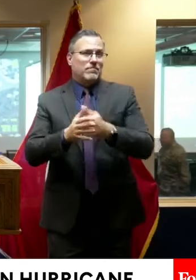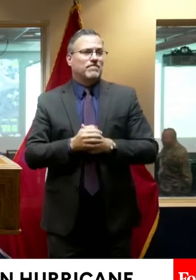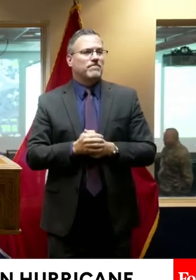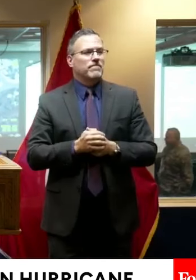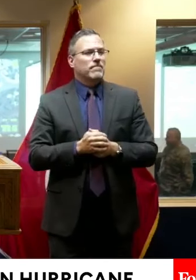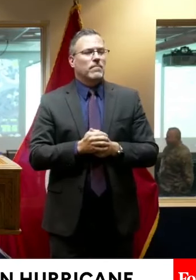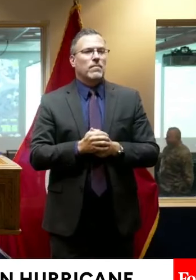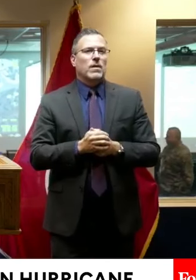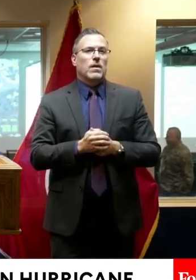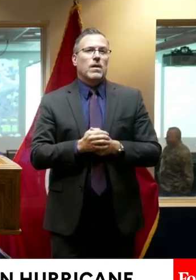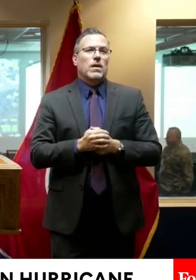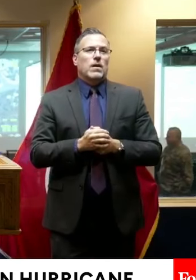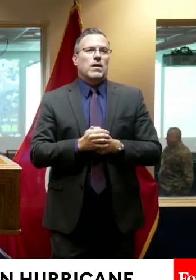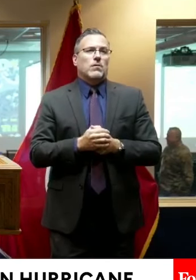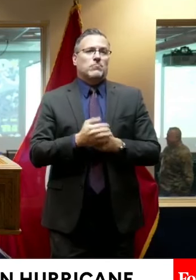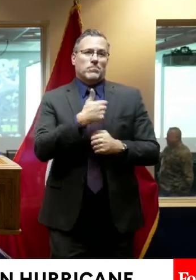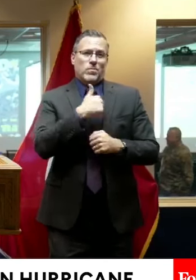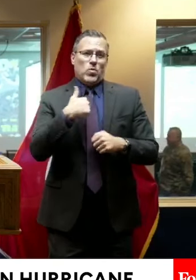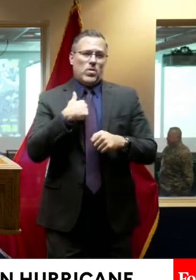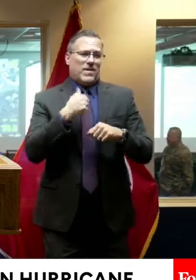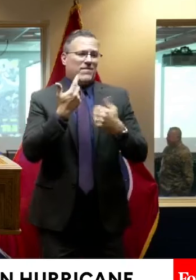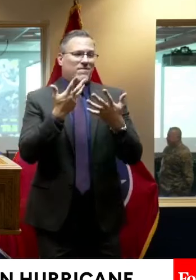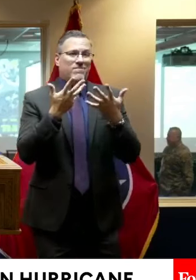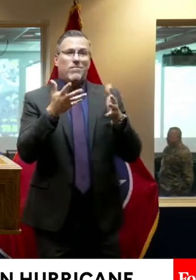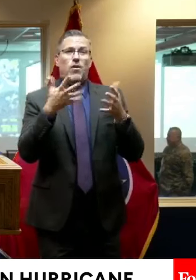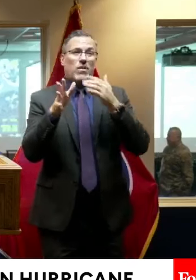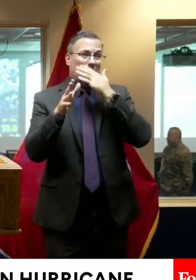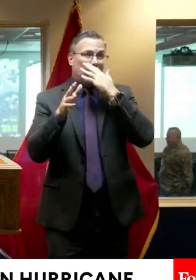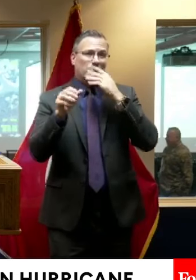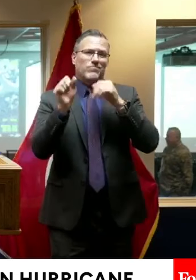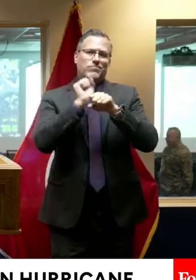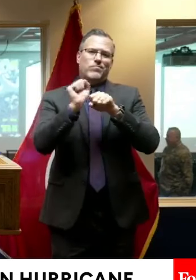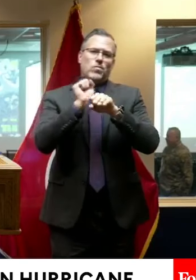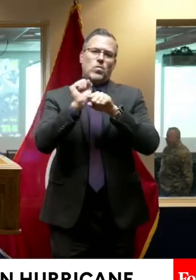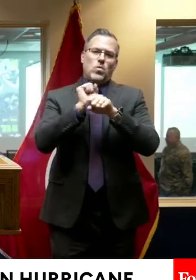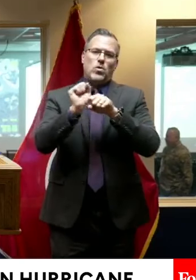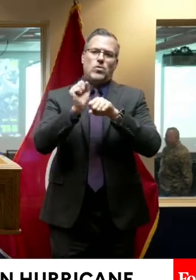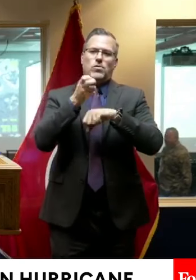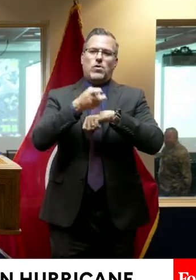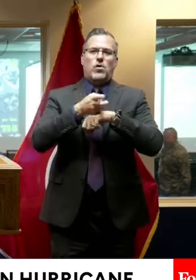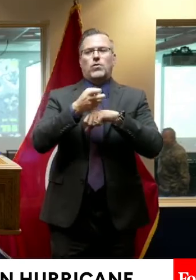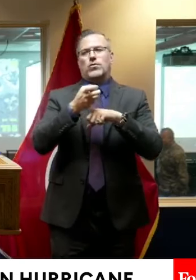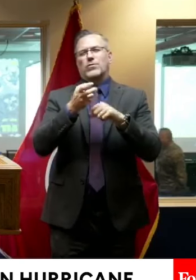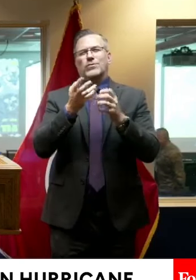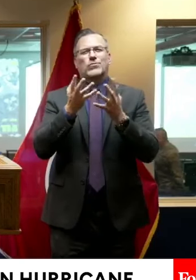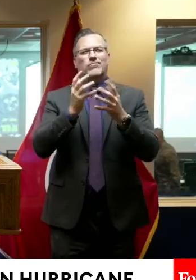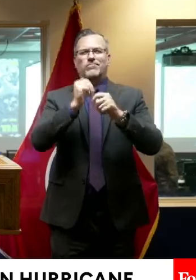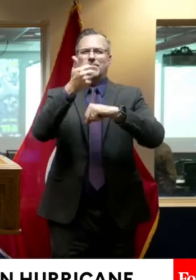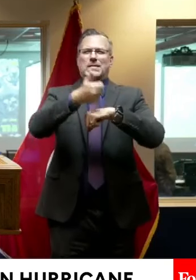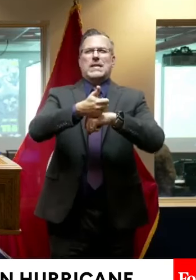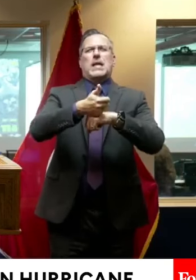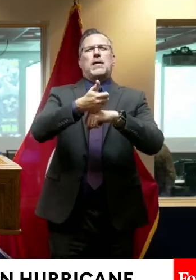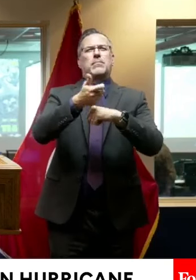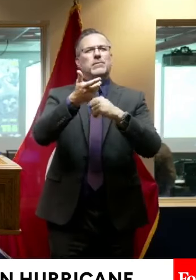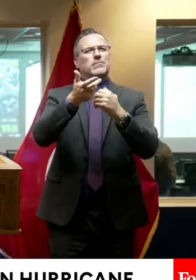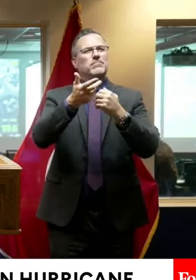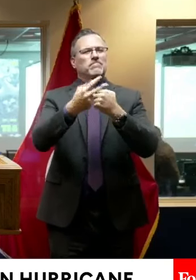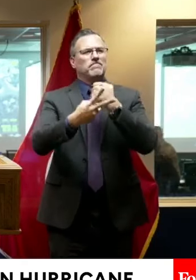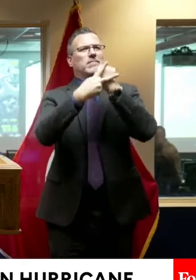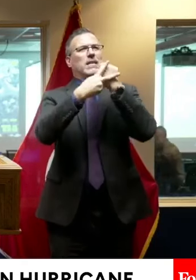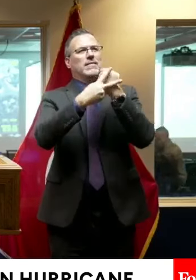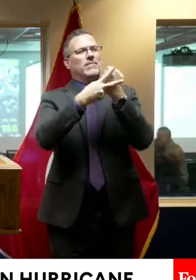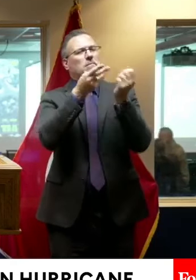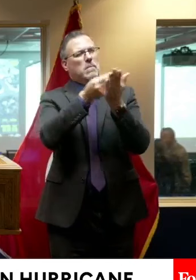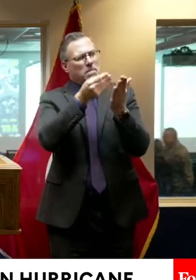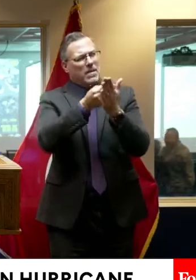as you know, we have worked really hard to create a fiscal policy that allows